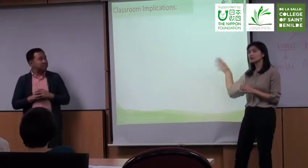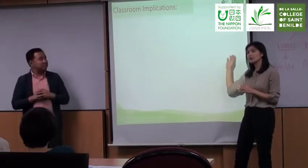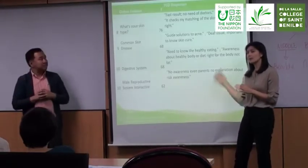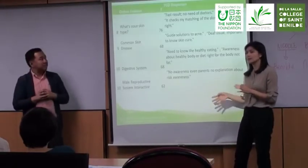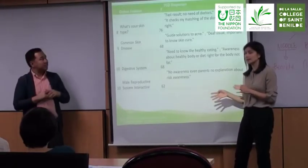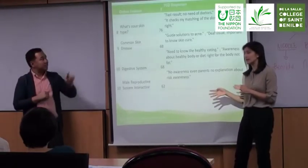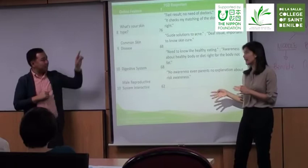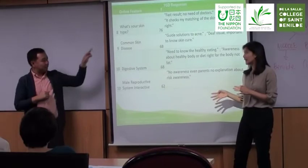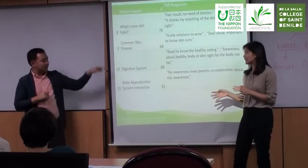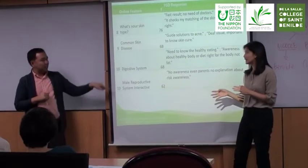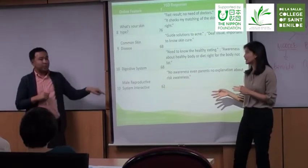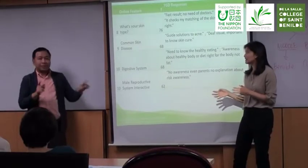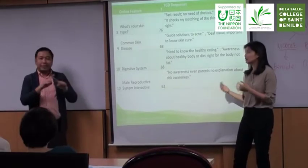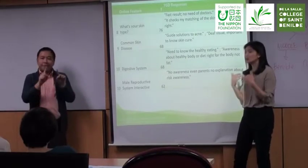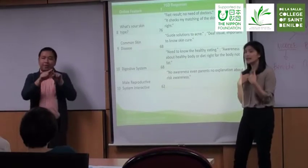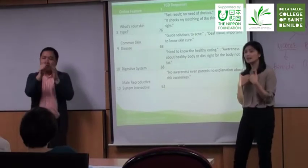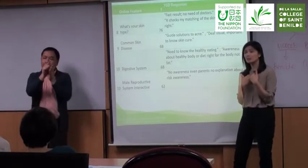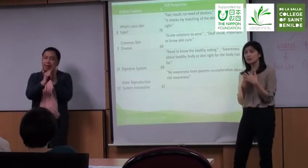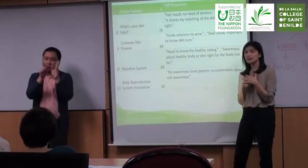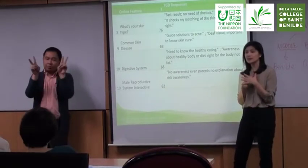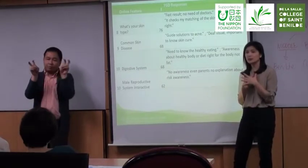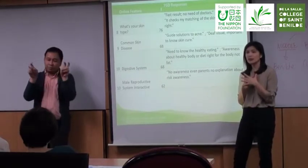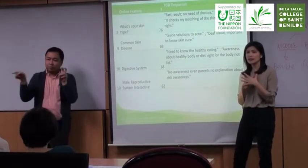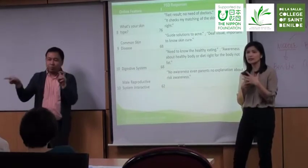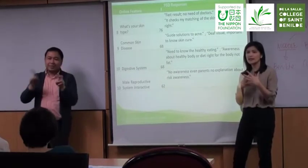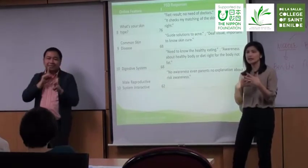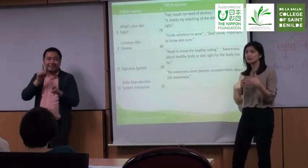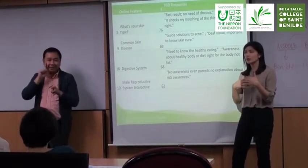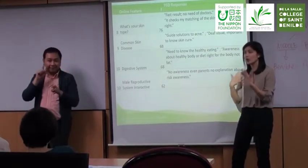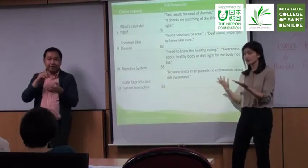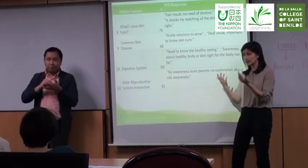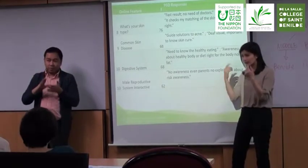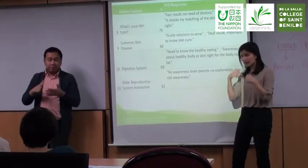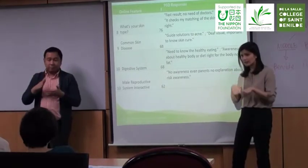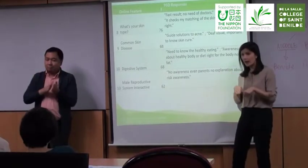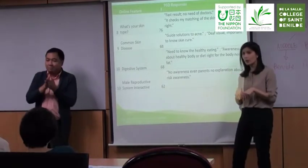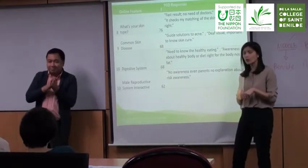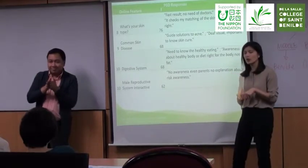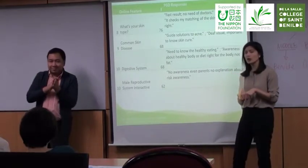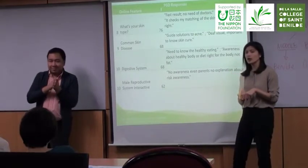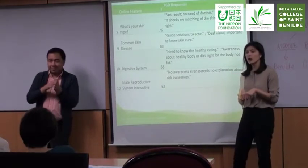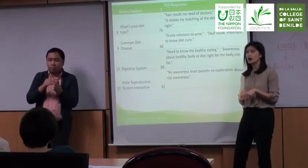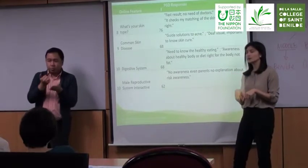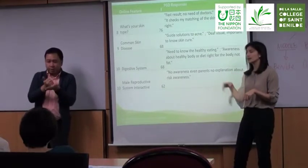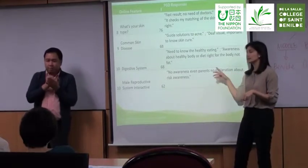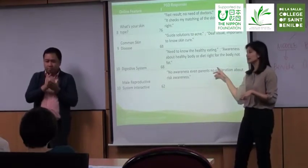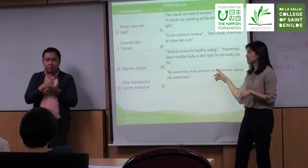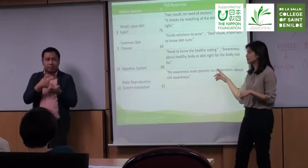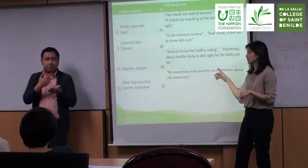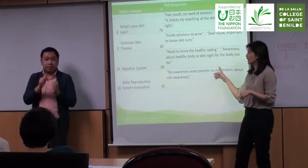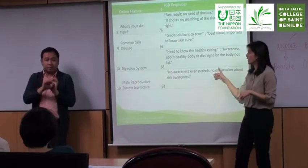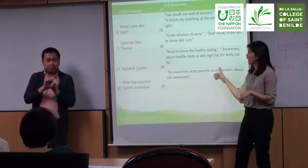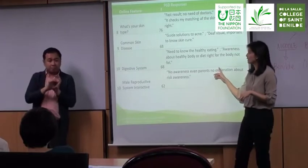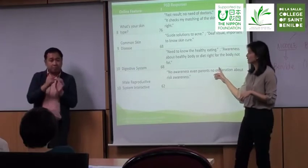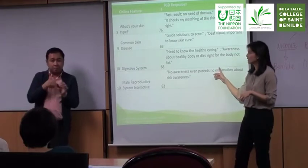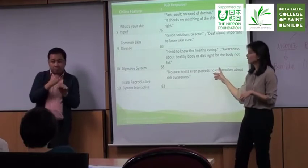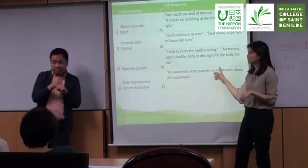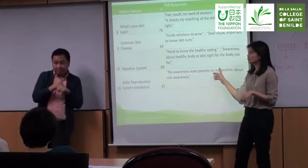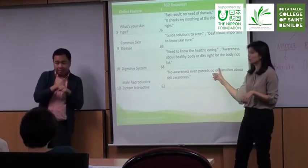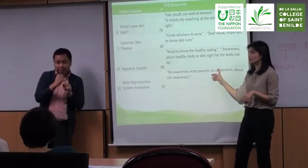So these are the topics that they like. At least it would help me when I design my course. Like right now, I